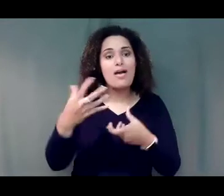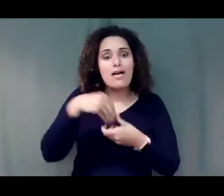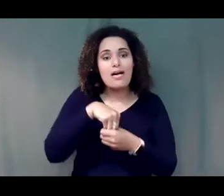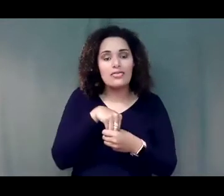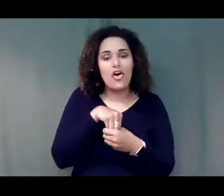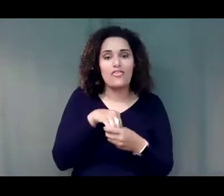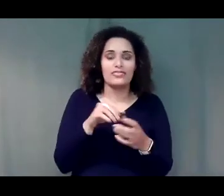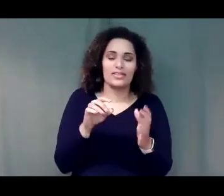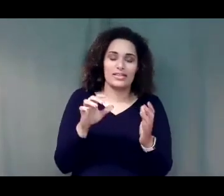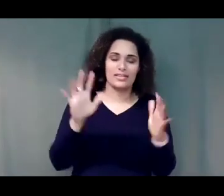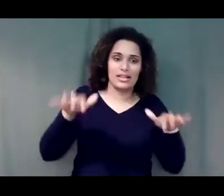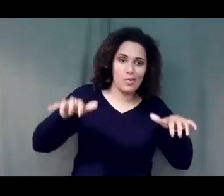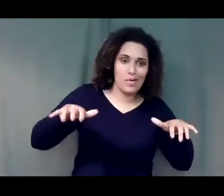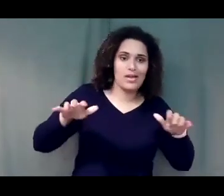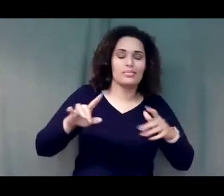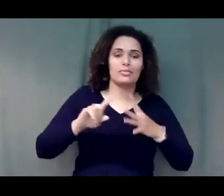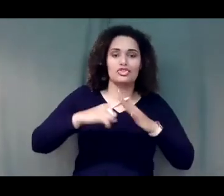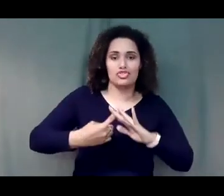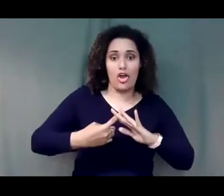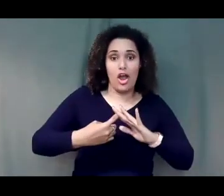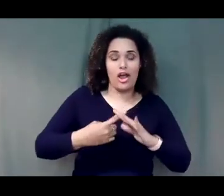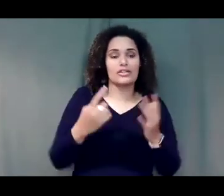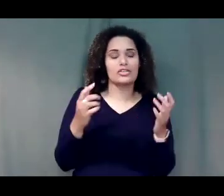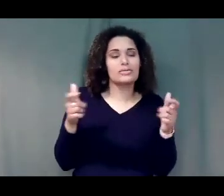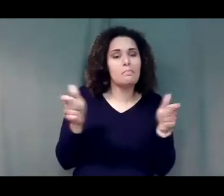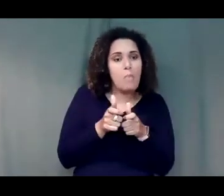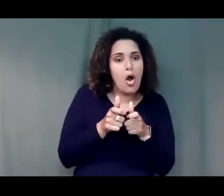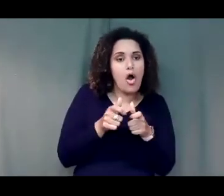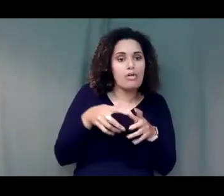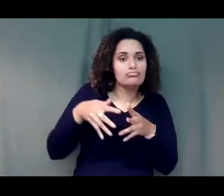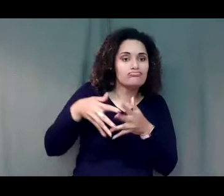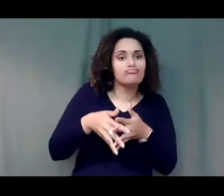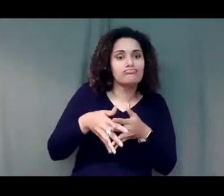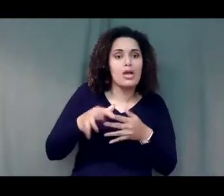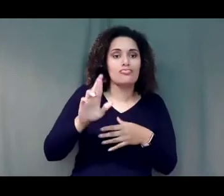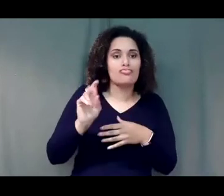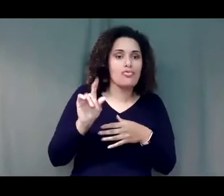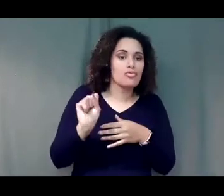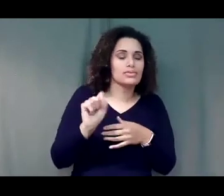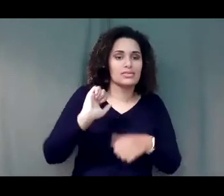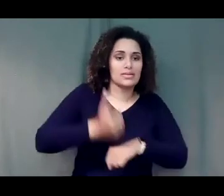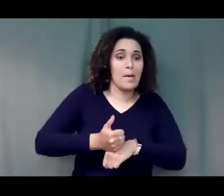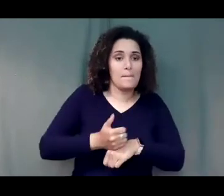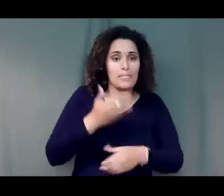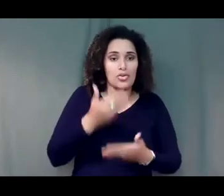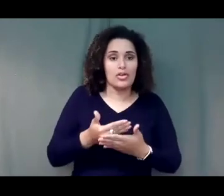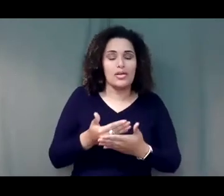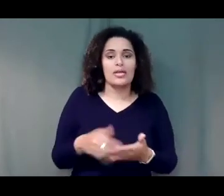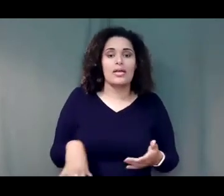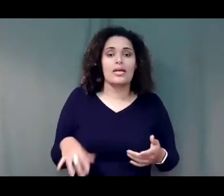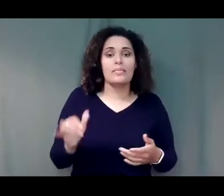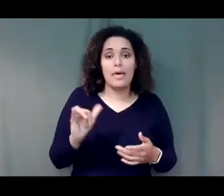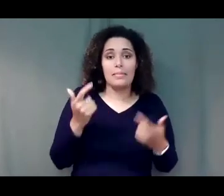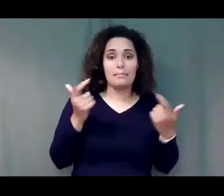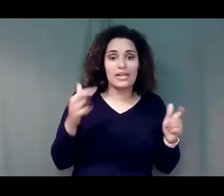the rain. But we started with these super restrictive roots to help kind of just set ourselves up as well as we could. Also, the big reason that Black Ankle is